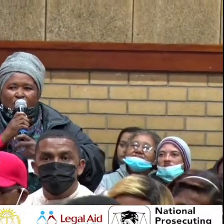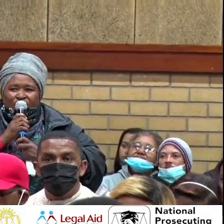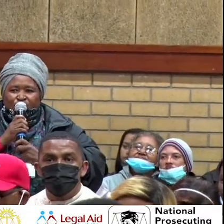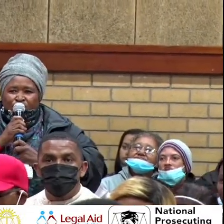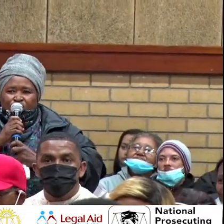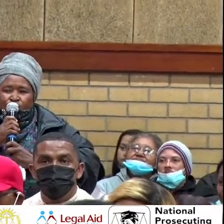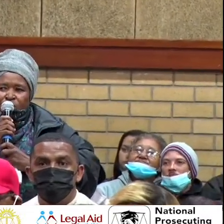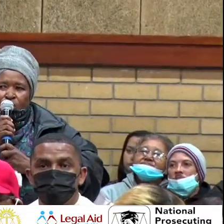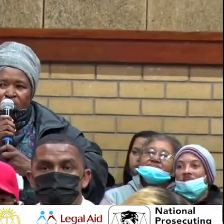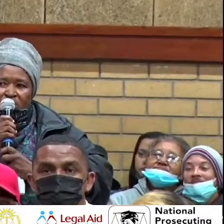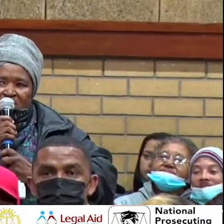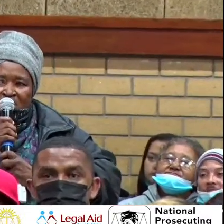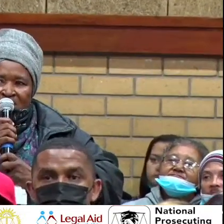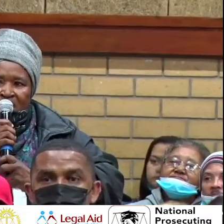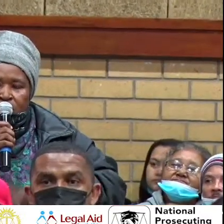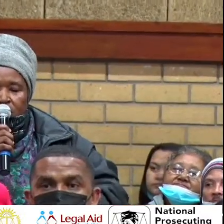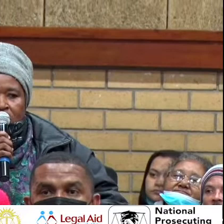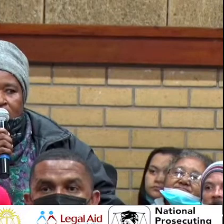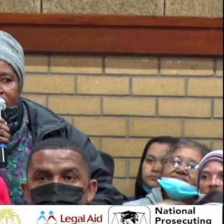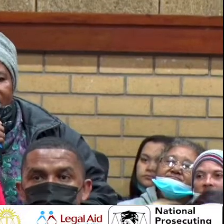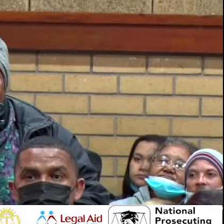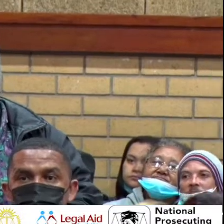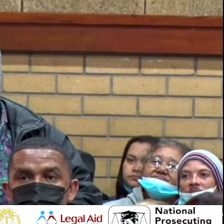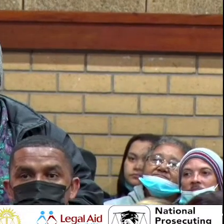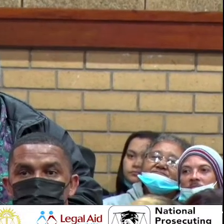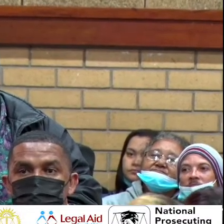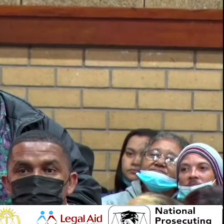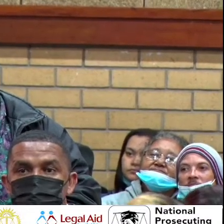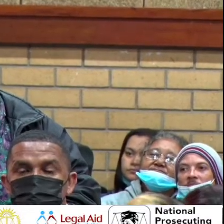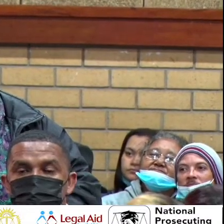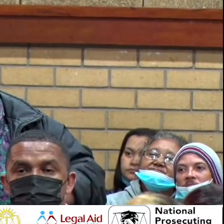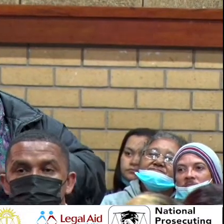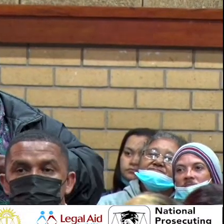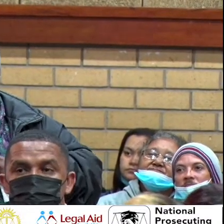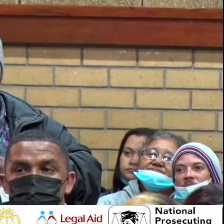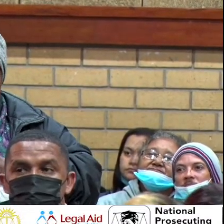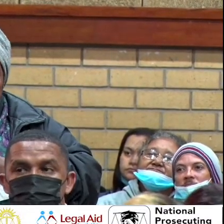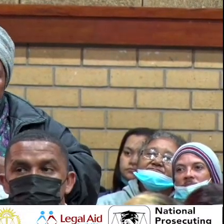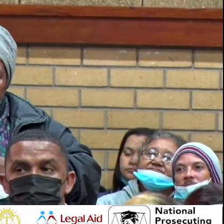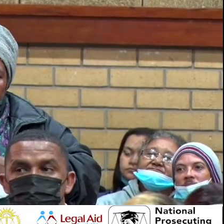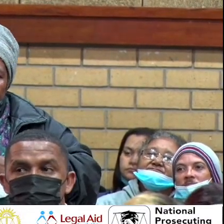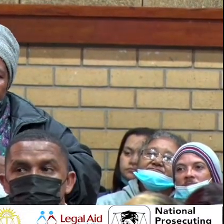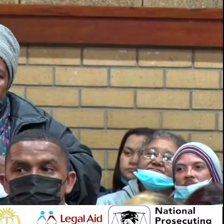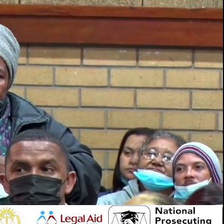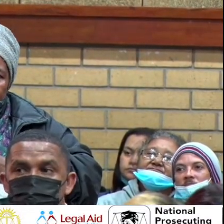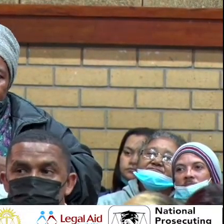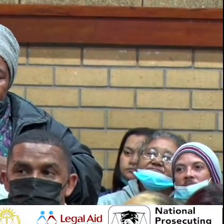My question, it's not a question as such, but it's a problem.